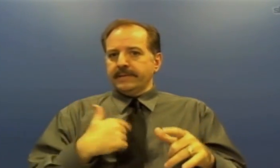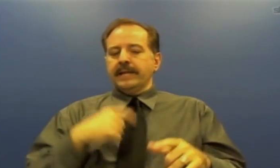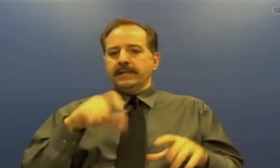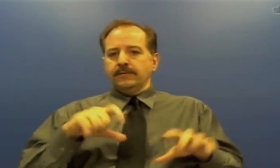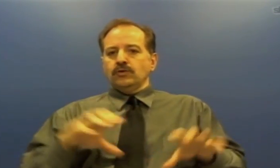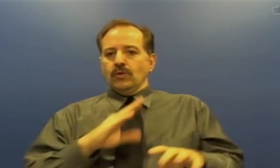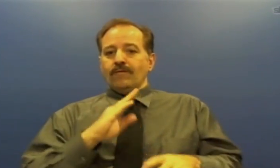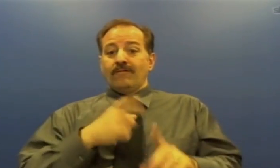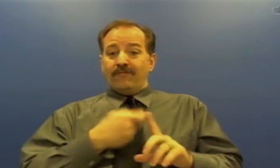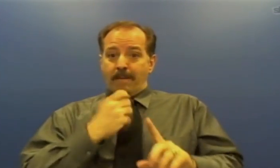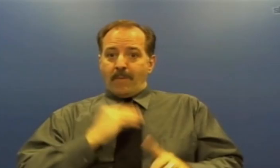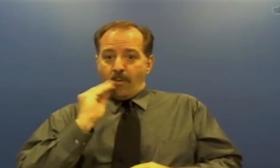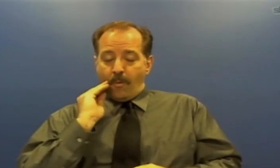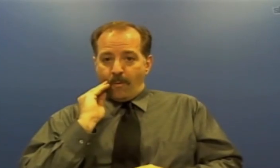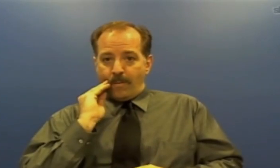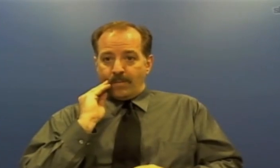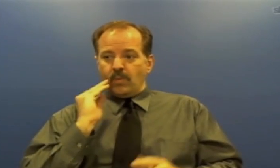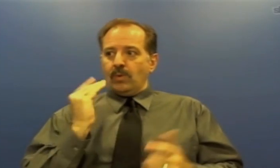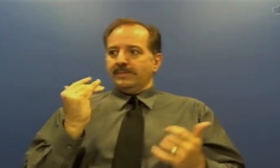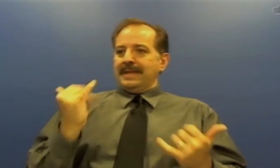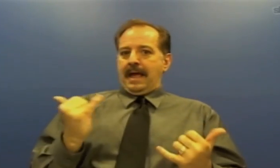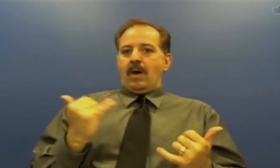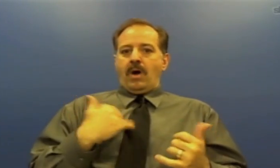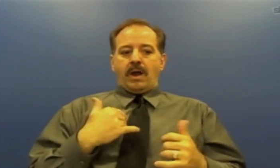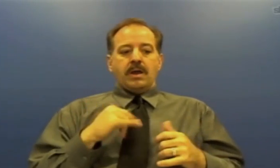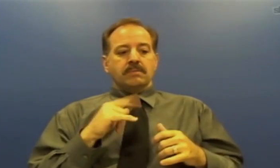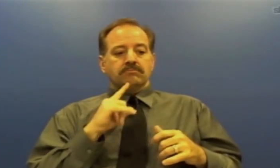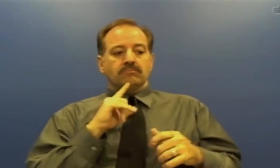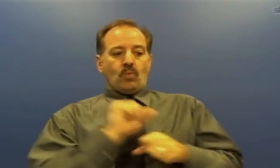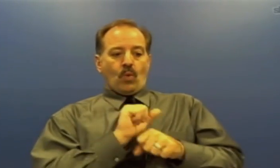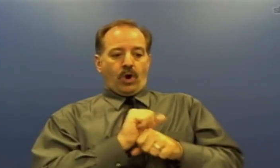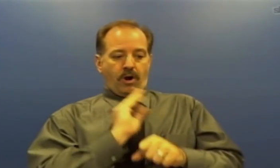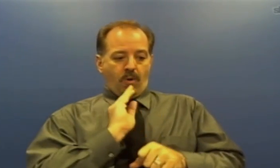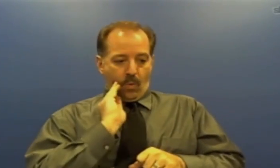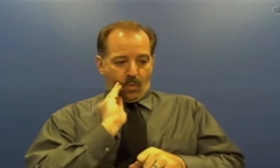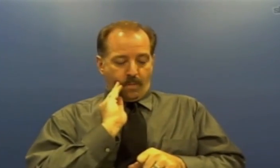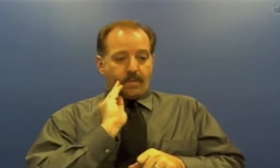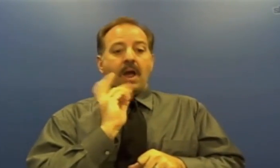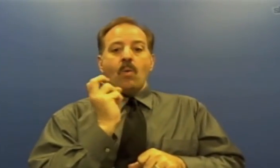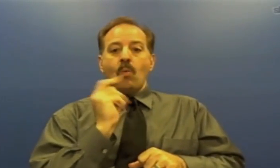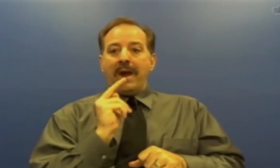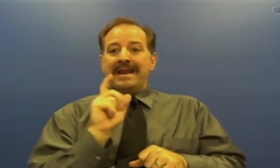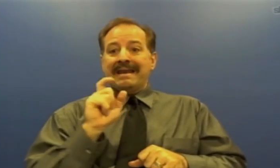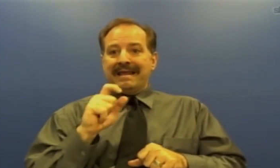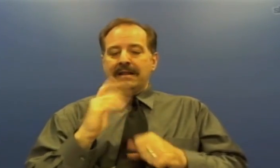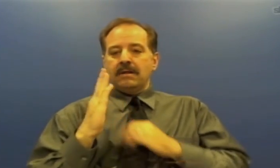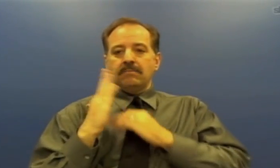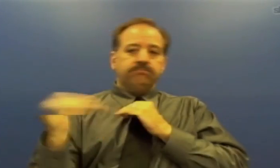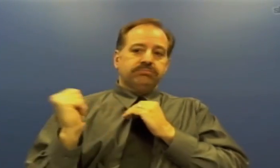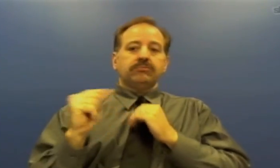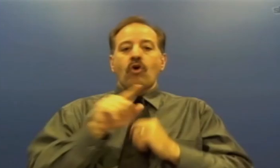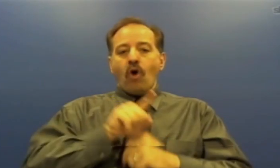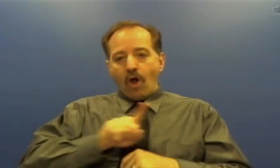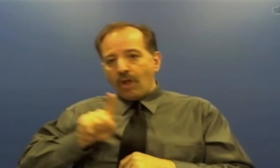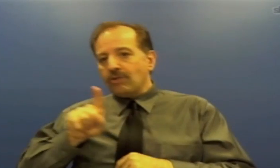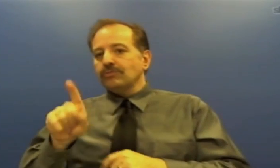to be done. So I'm able to do that kind of work from home. And now, in addition, while I'm working from home, I can also